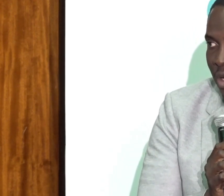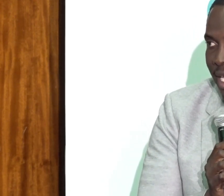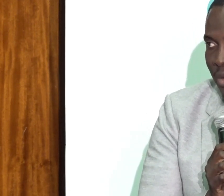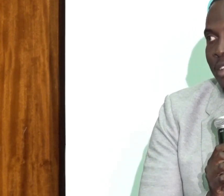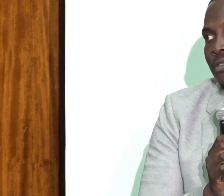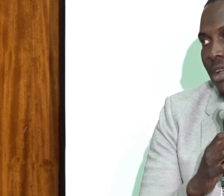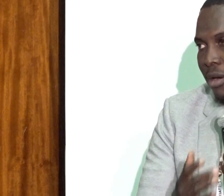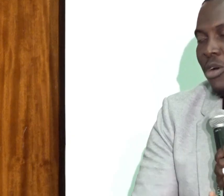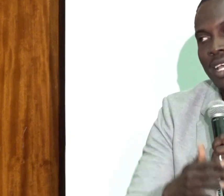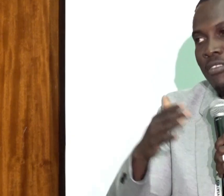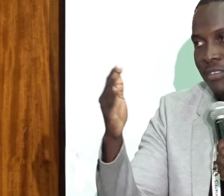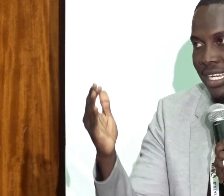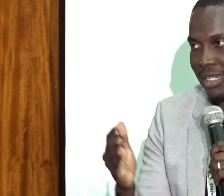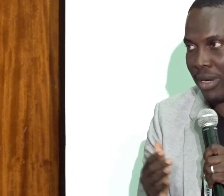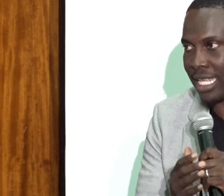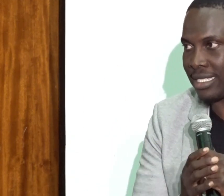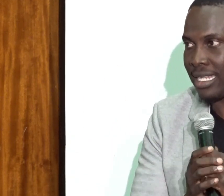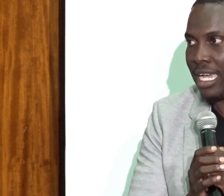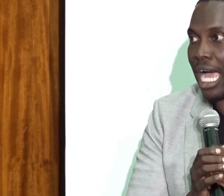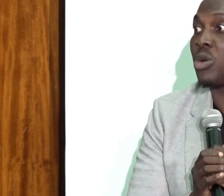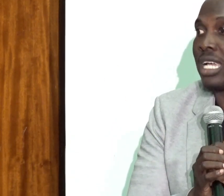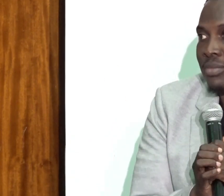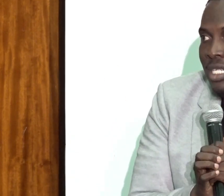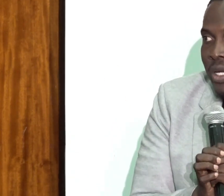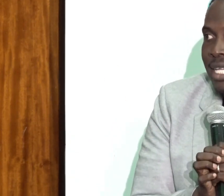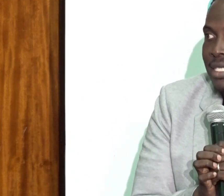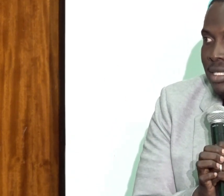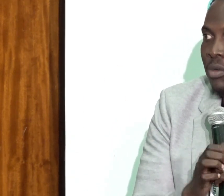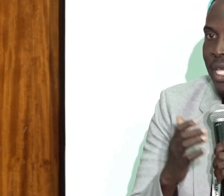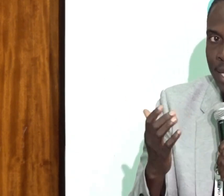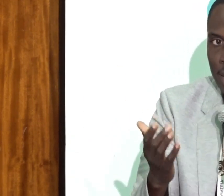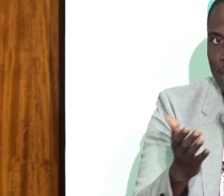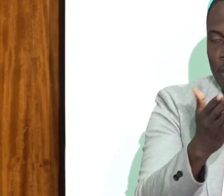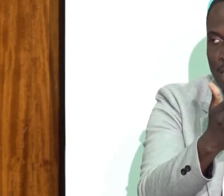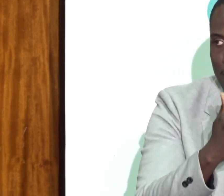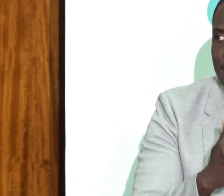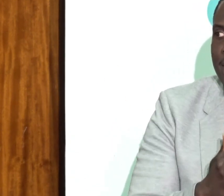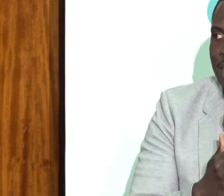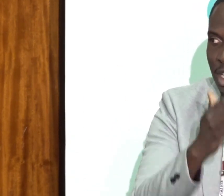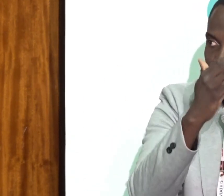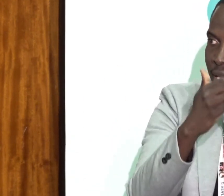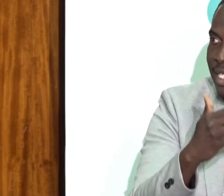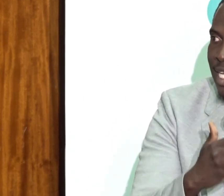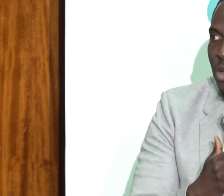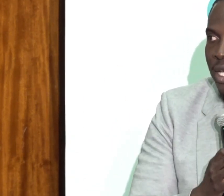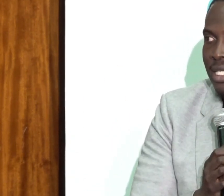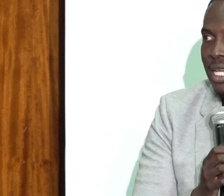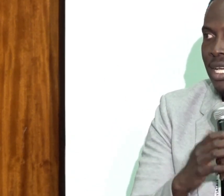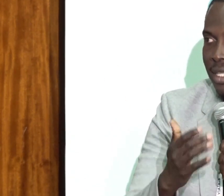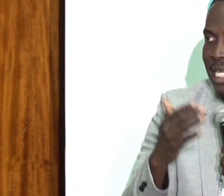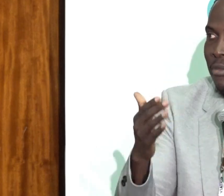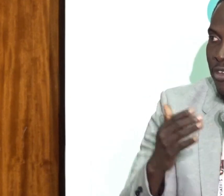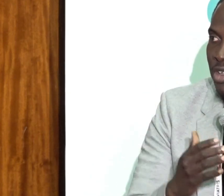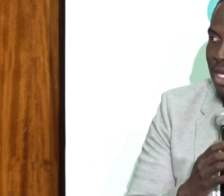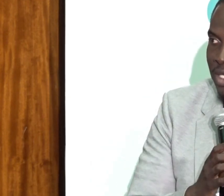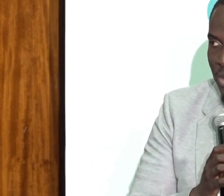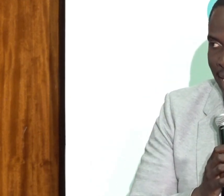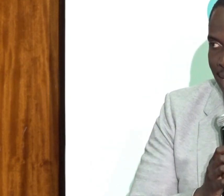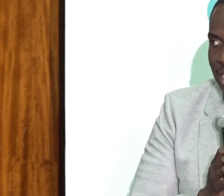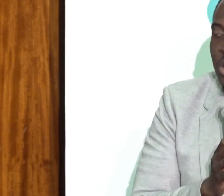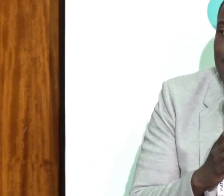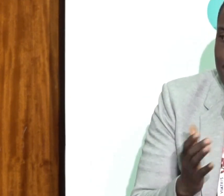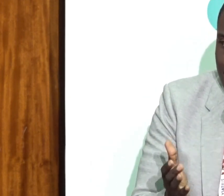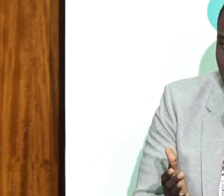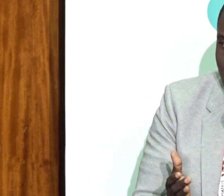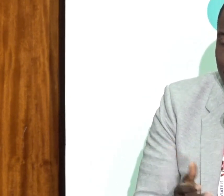data is looking, we have more than 500 plus outcomes that we can even the ministry can look at the type of outcomes that we're